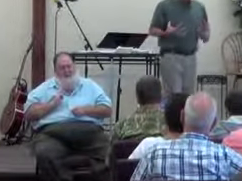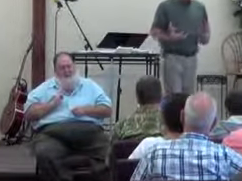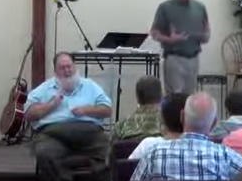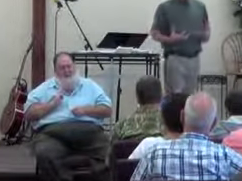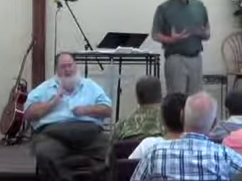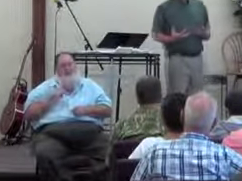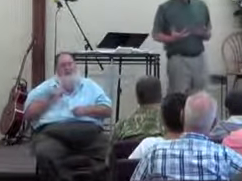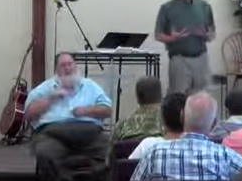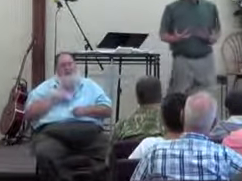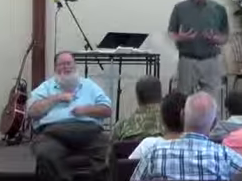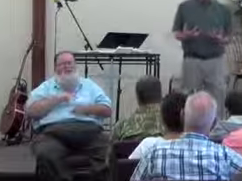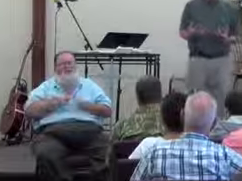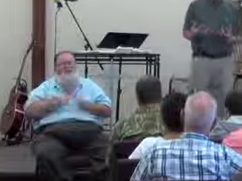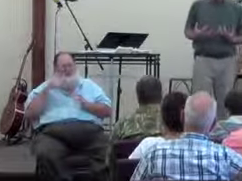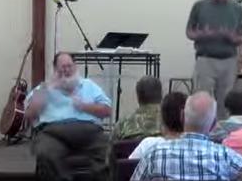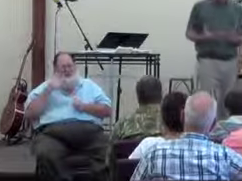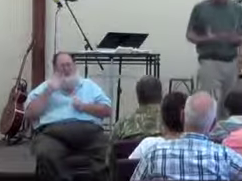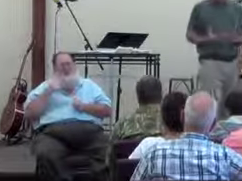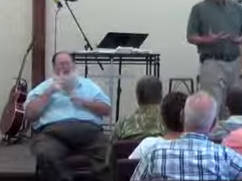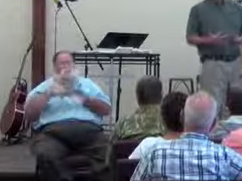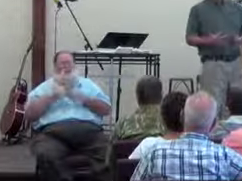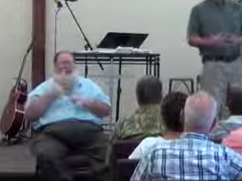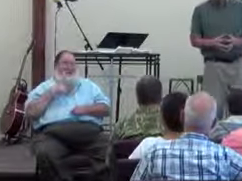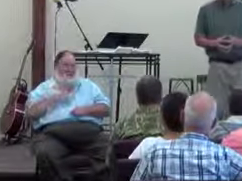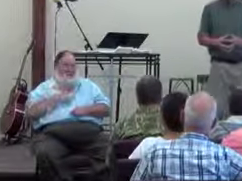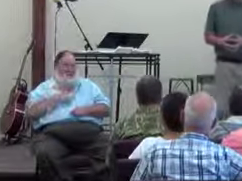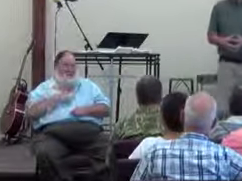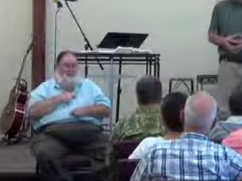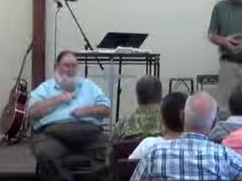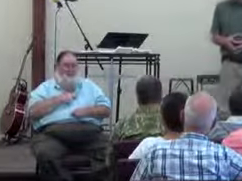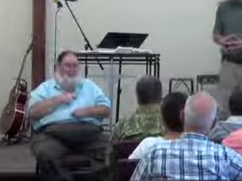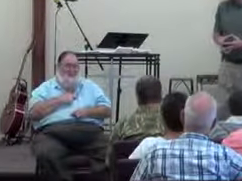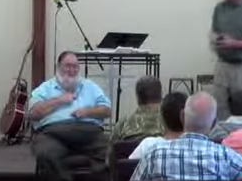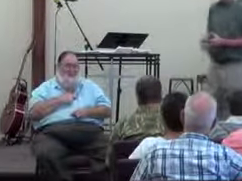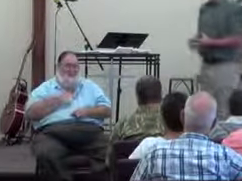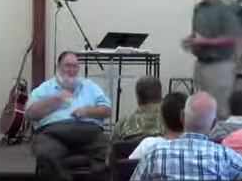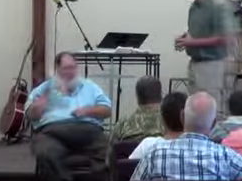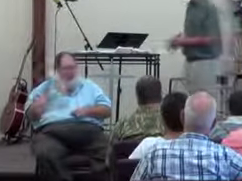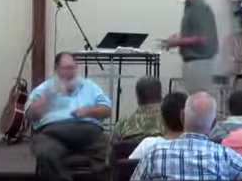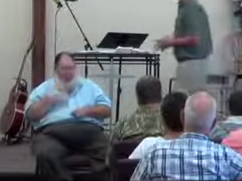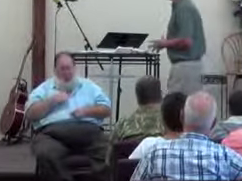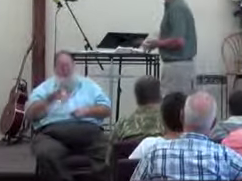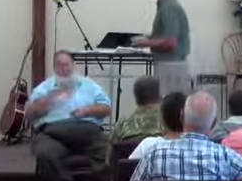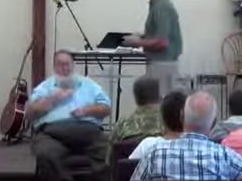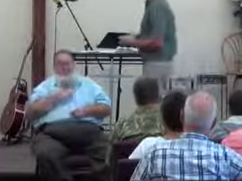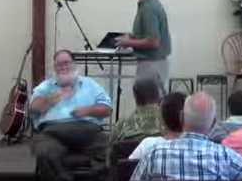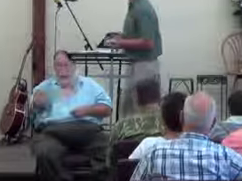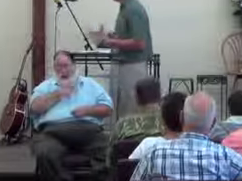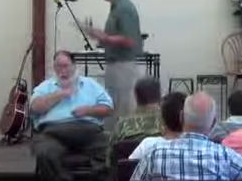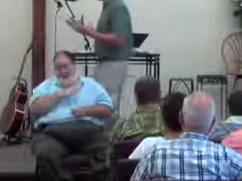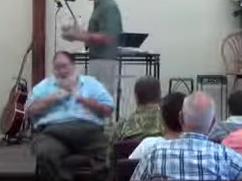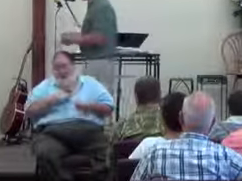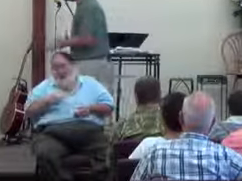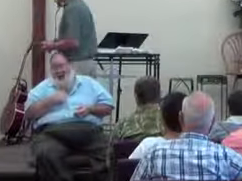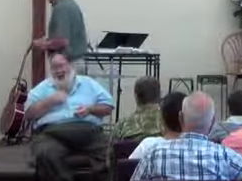it's of us. And again, we start to thinking, you know, I'm the man or I'm the woman. I can do